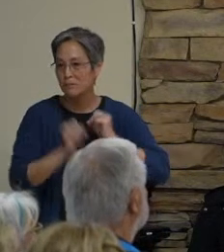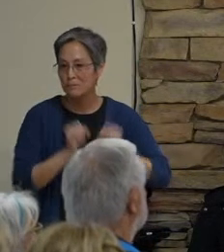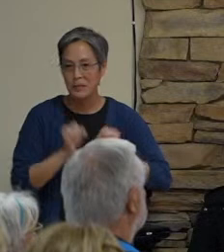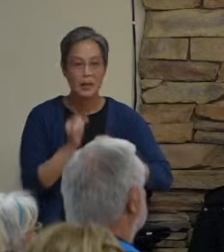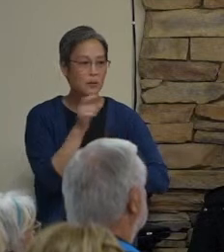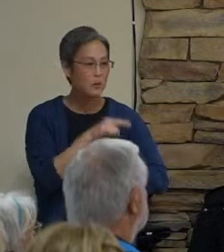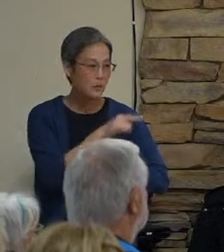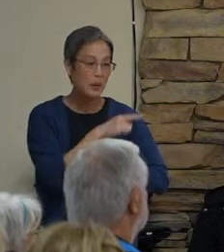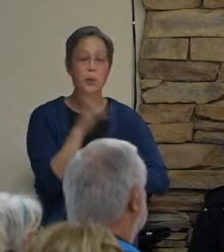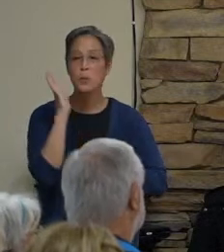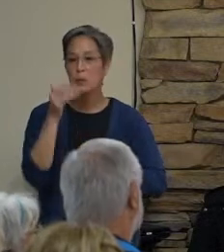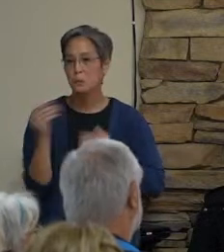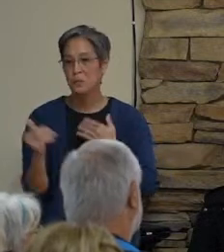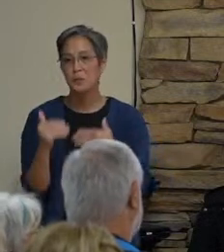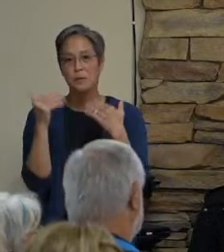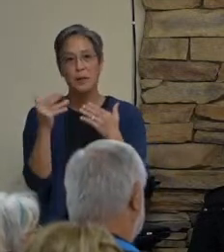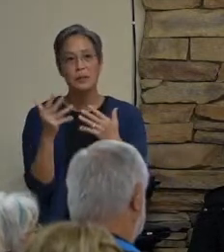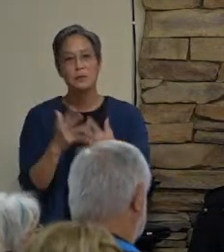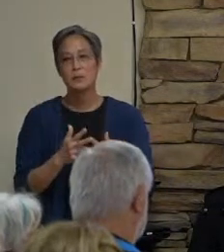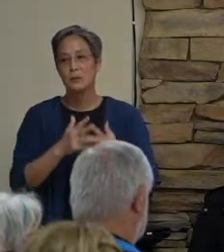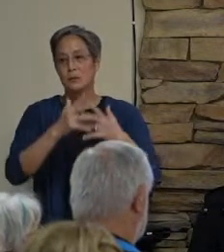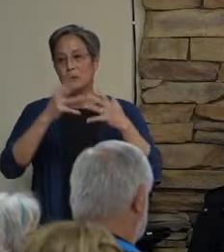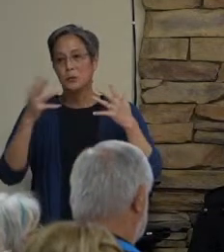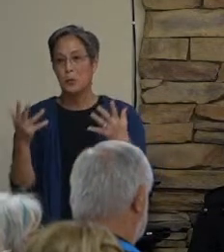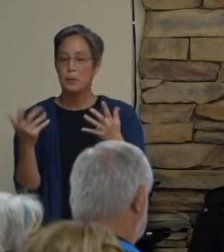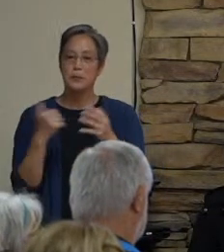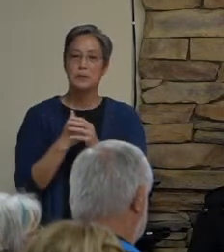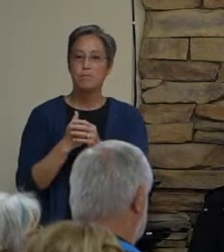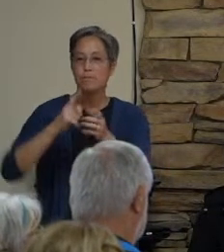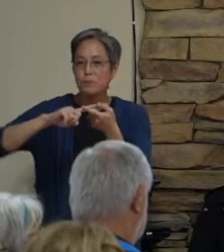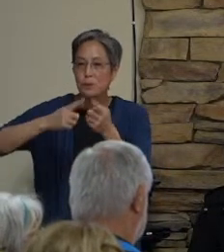to provide you with so much